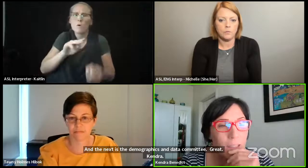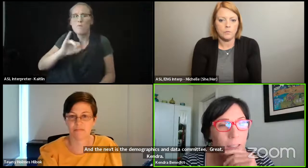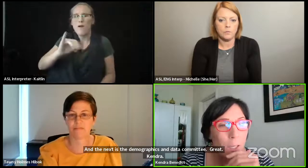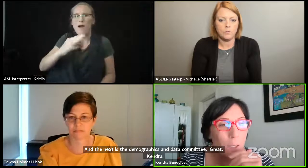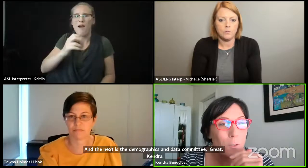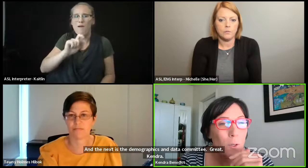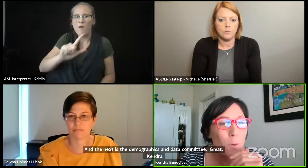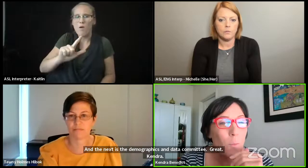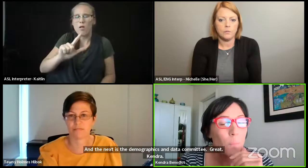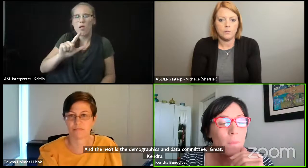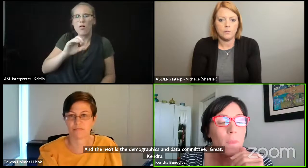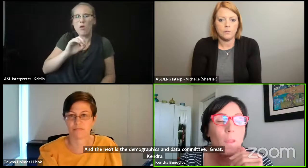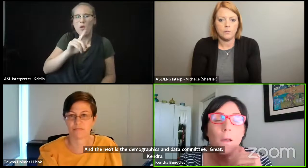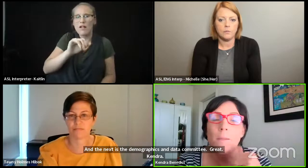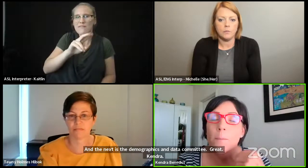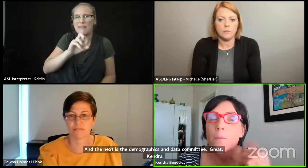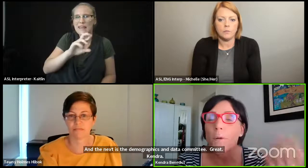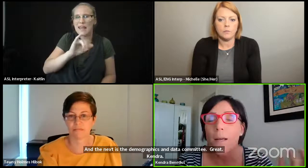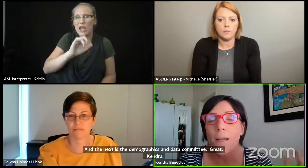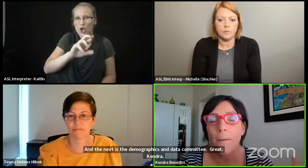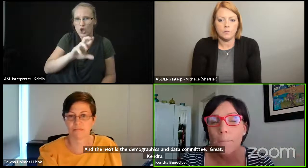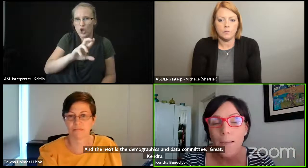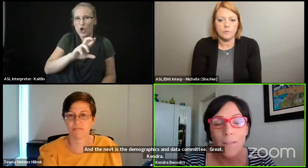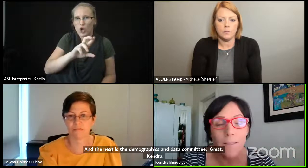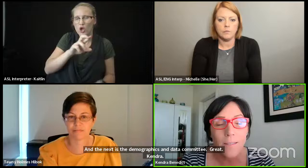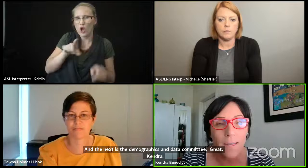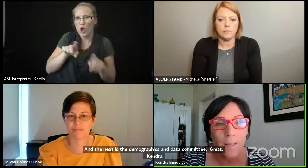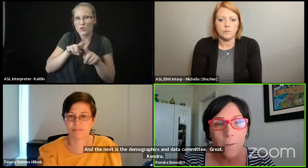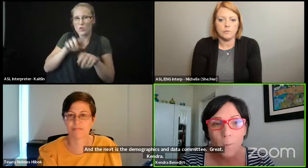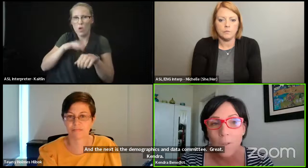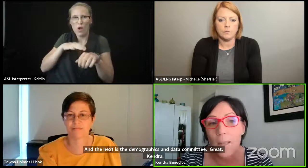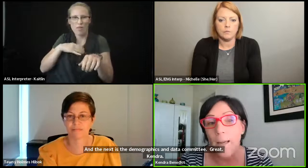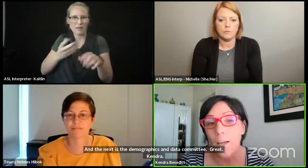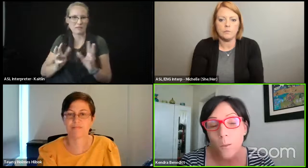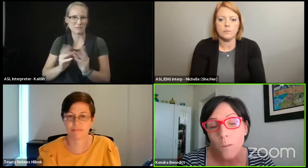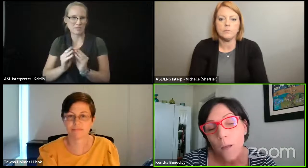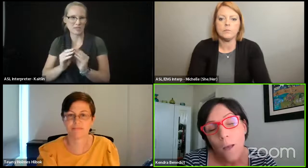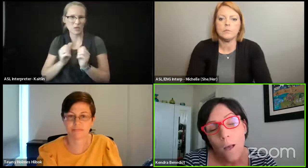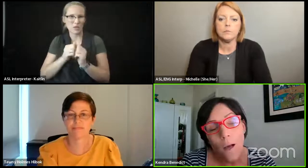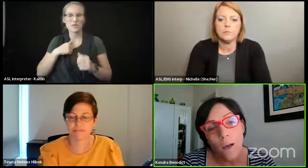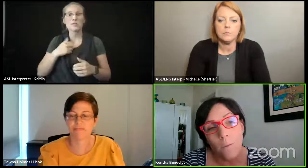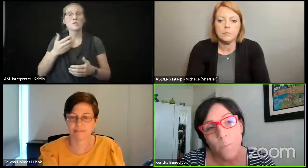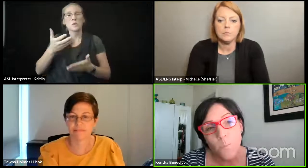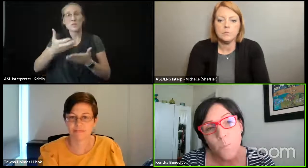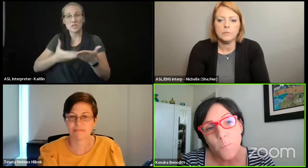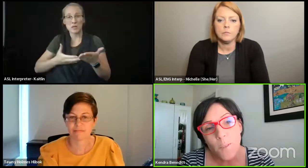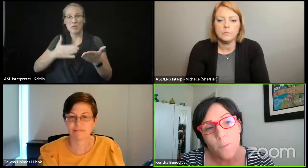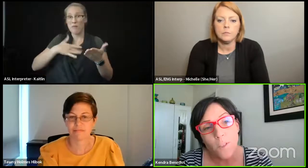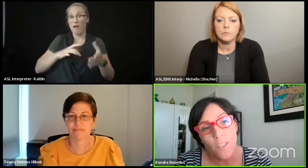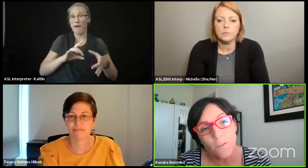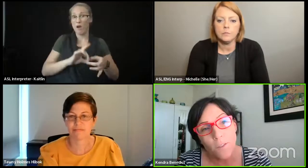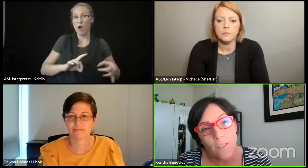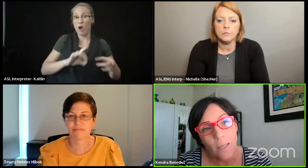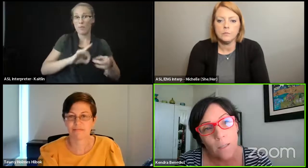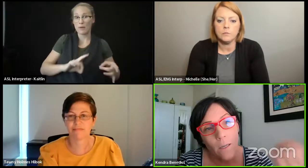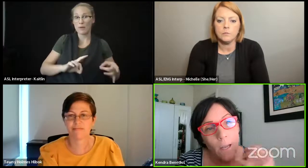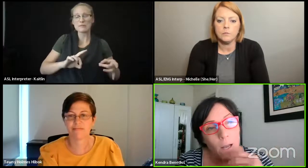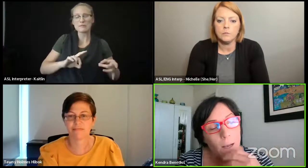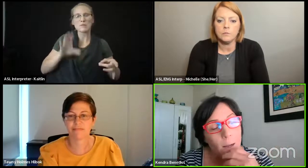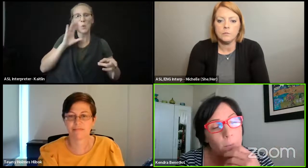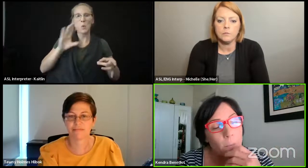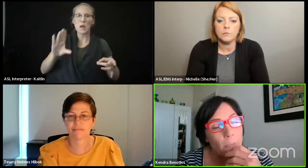meeting with us. So some of what I might say will echo some of what Jennifer